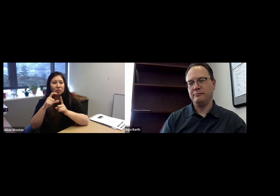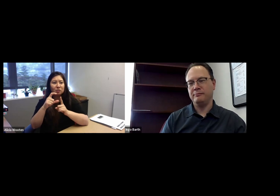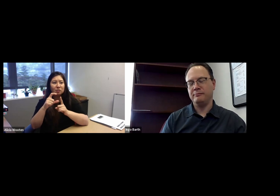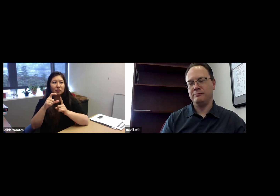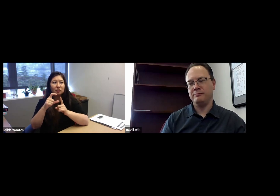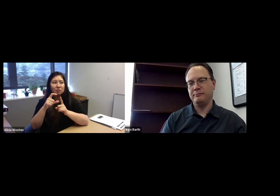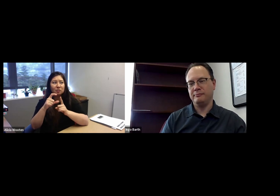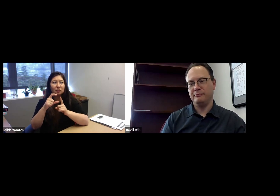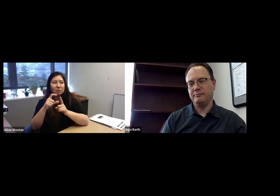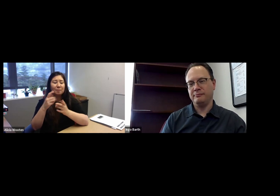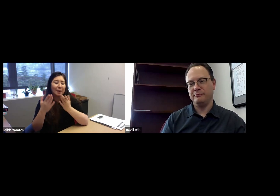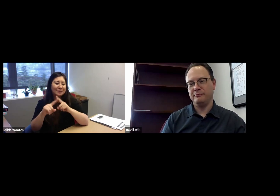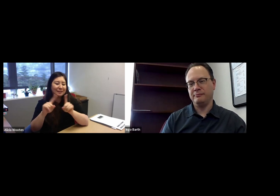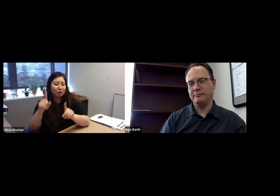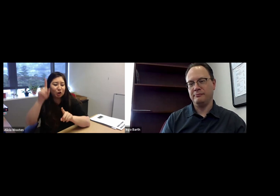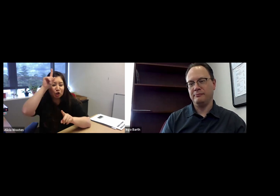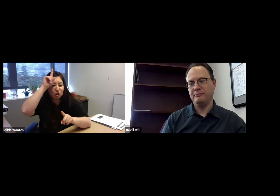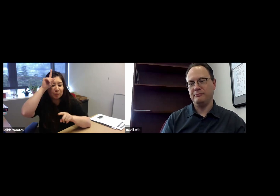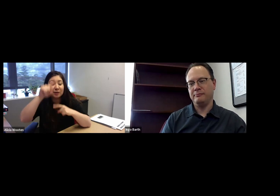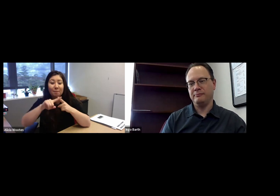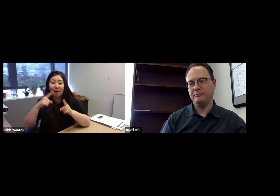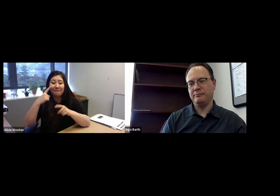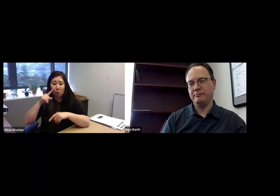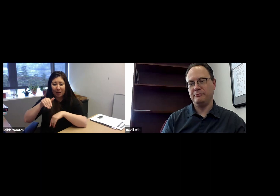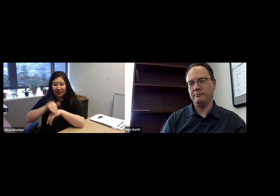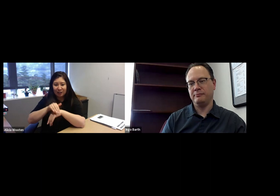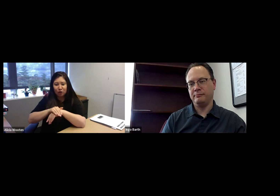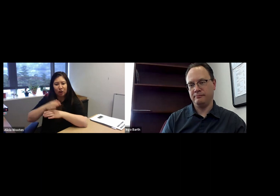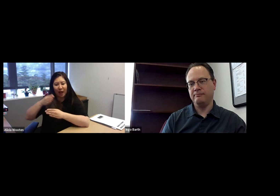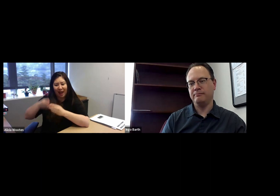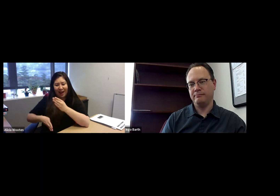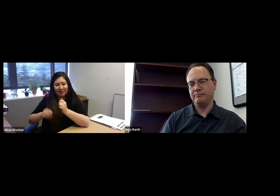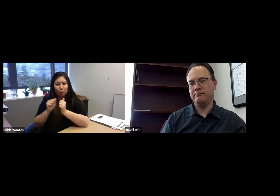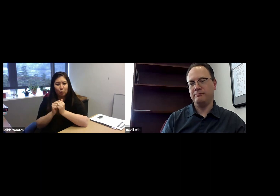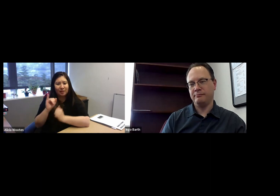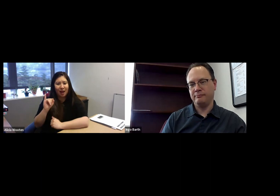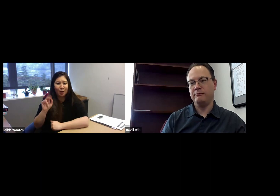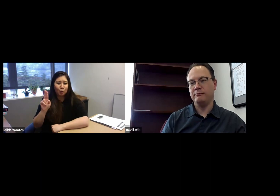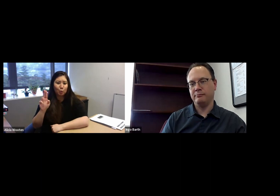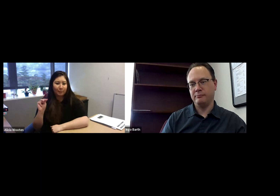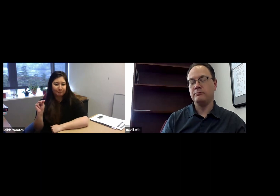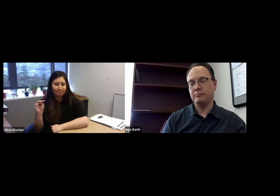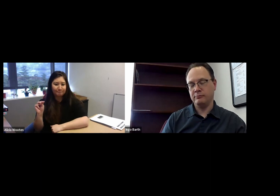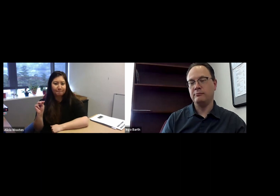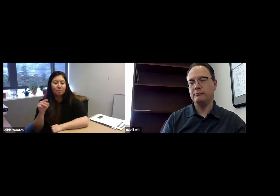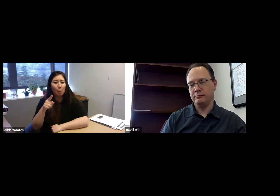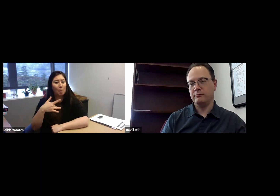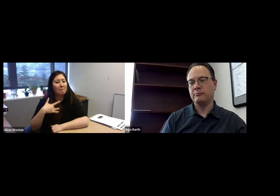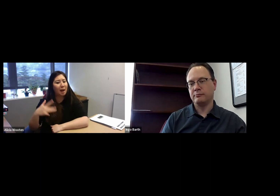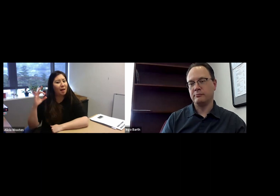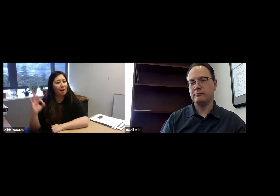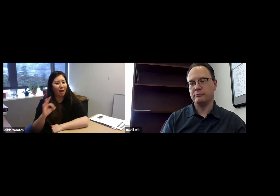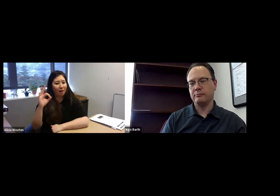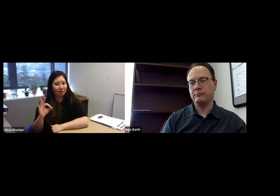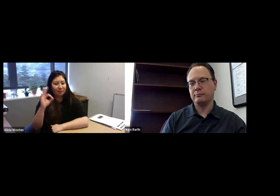I noticed that some of the words, they could be different in German, but for the English words, the